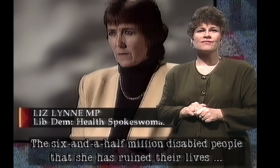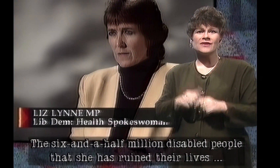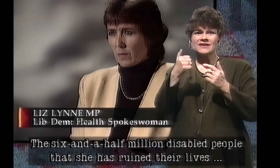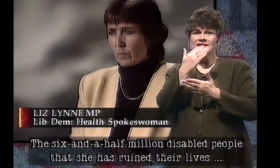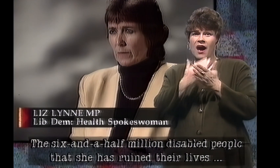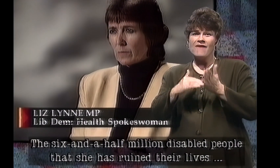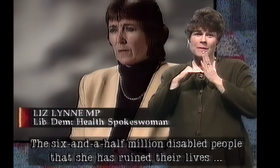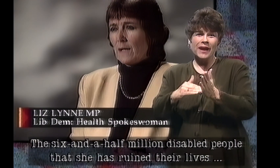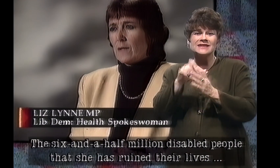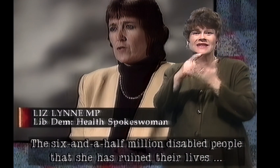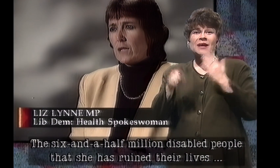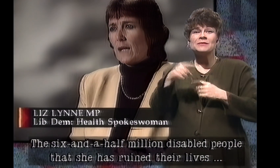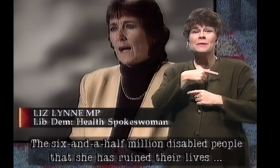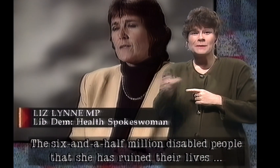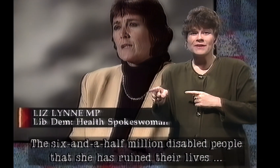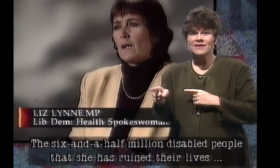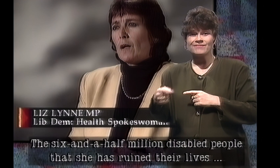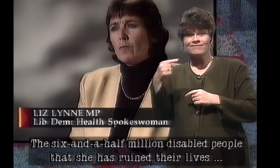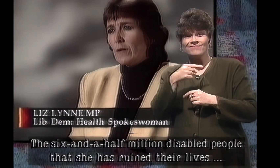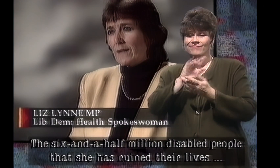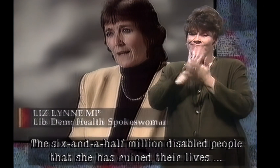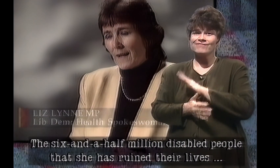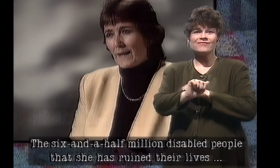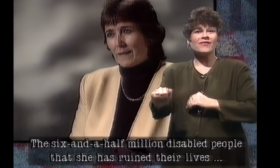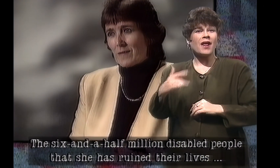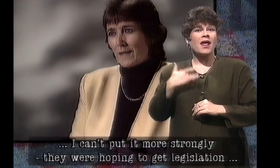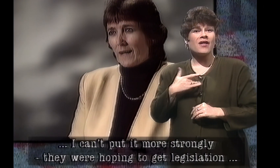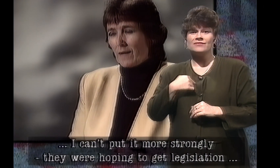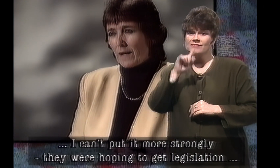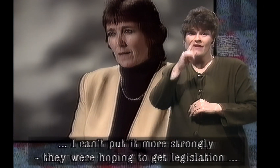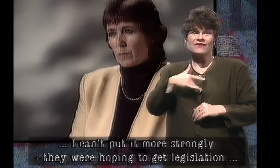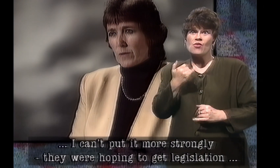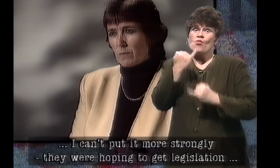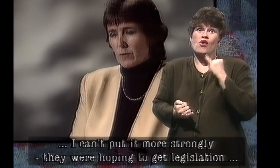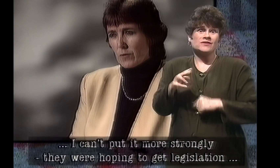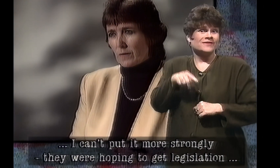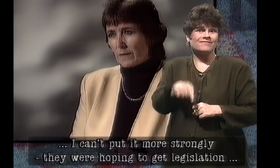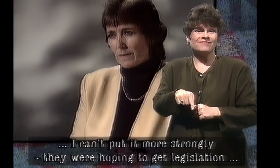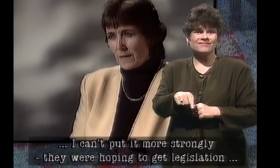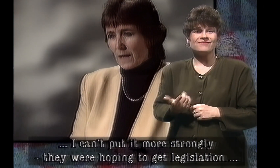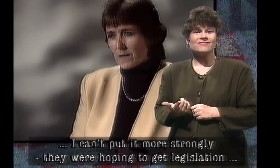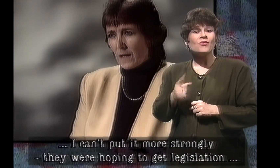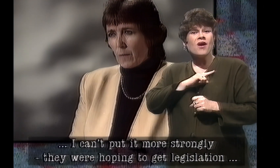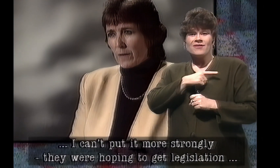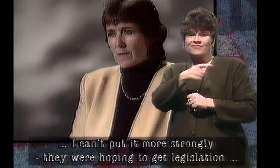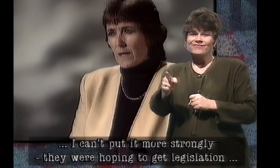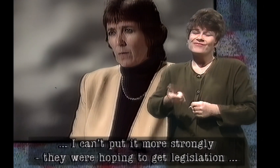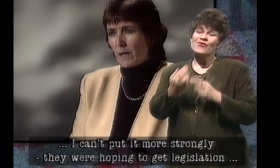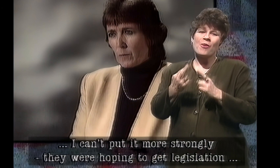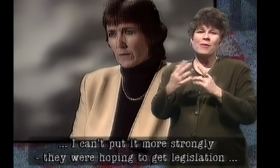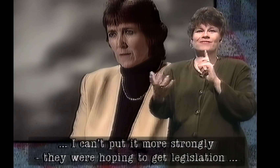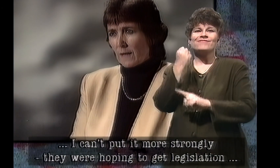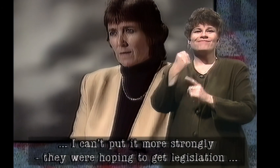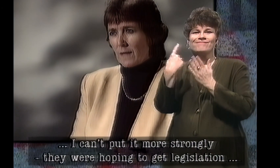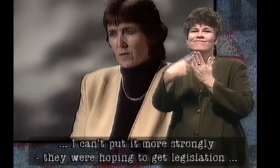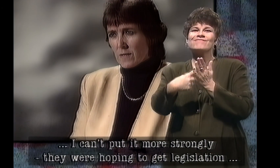6.5 million disabled people that she has ruined their lives, I can't put it more strongly than that, because they were